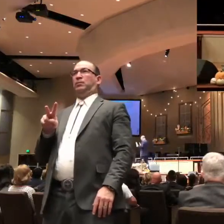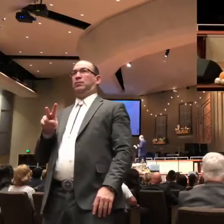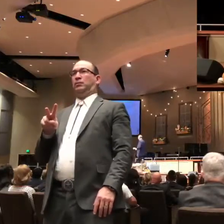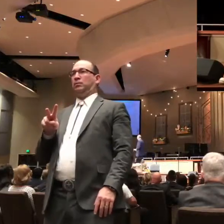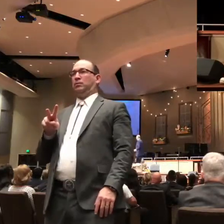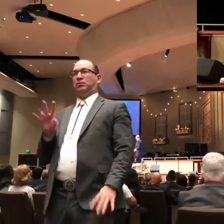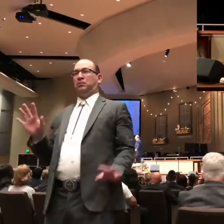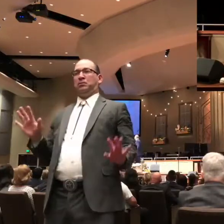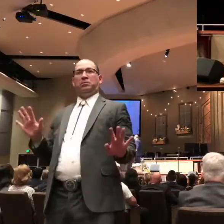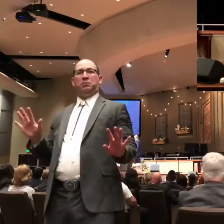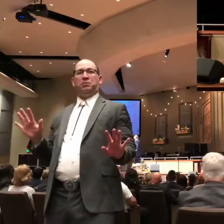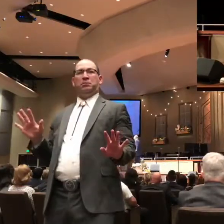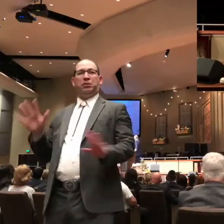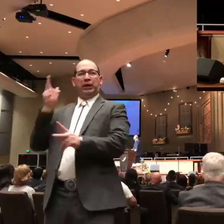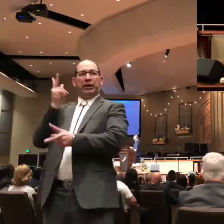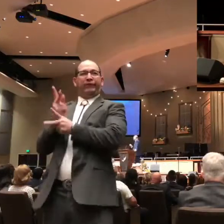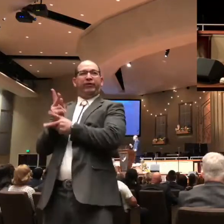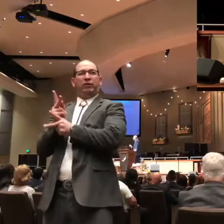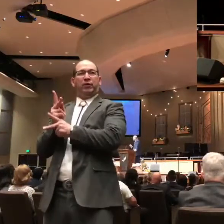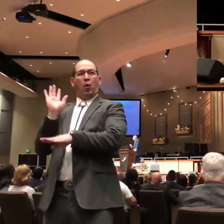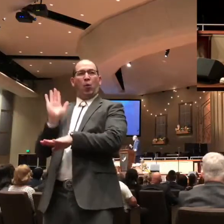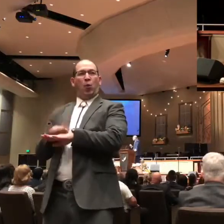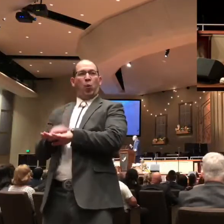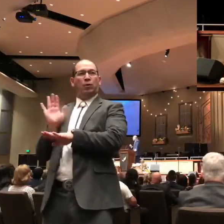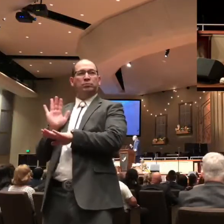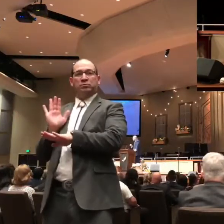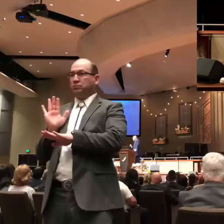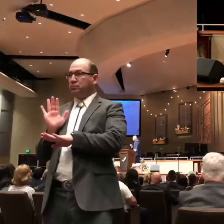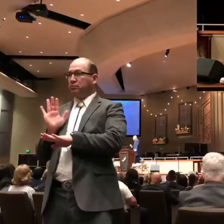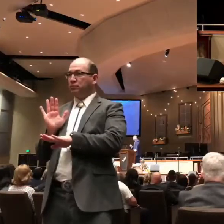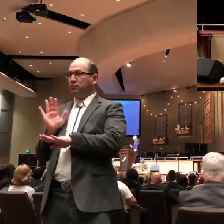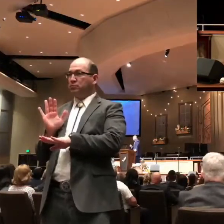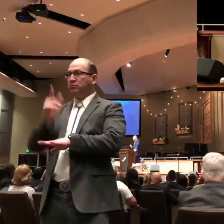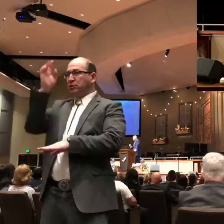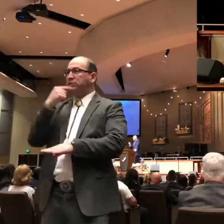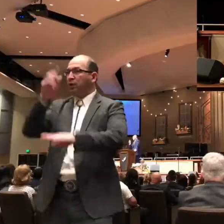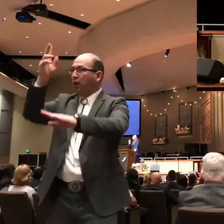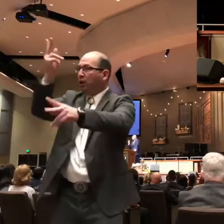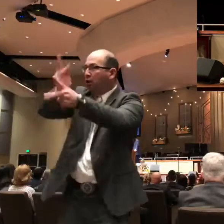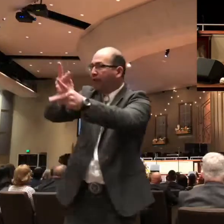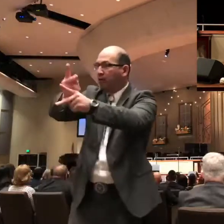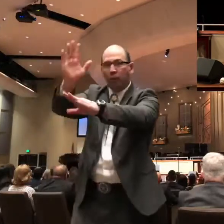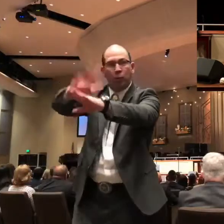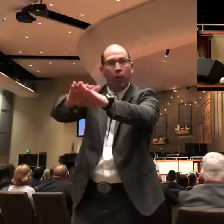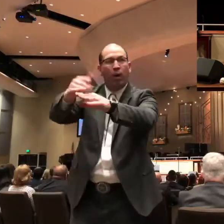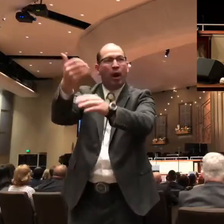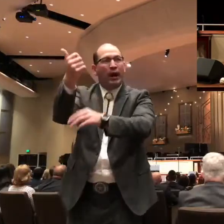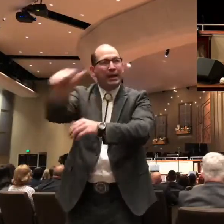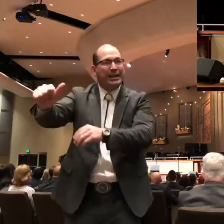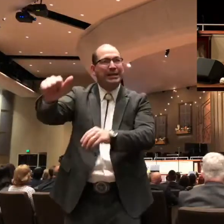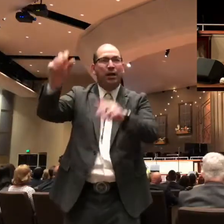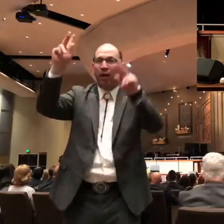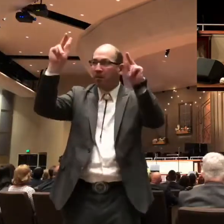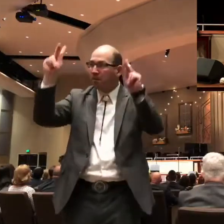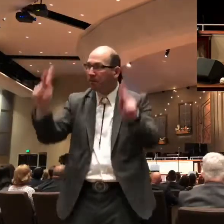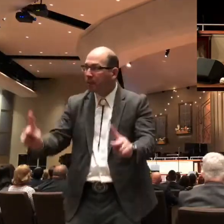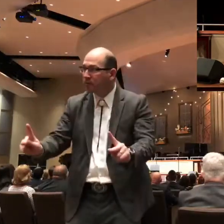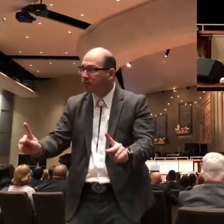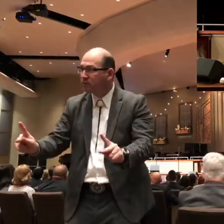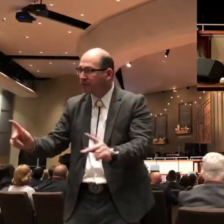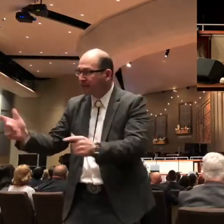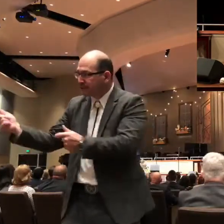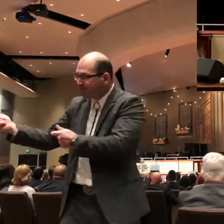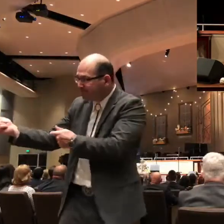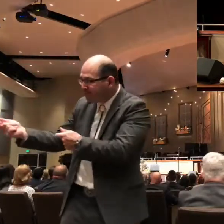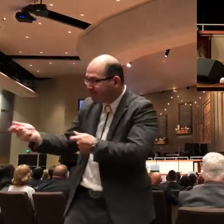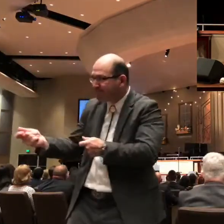No, thank you. God says, you beware, lest any man, no one backslides alone.